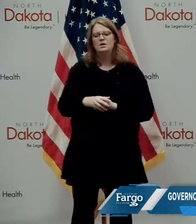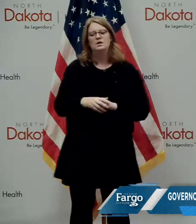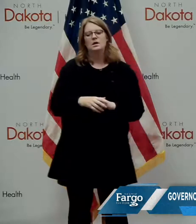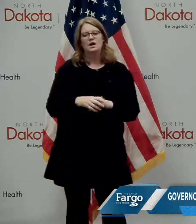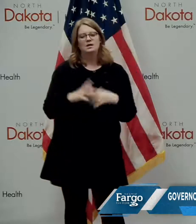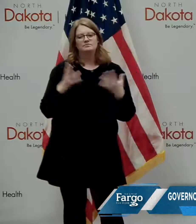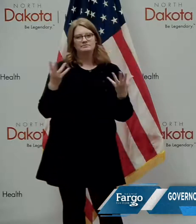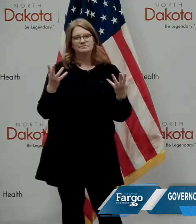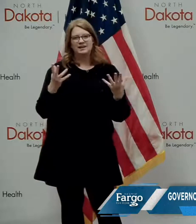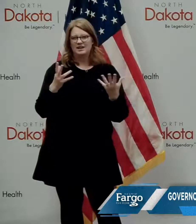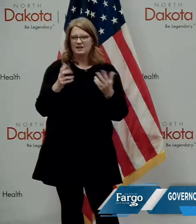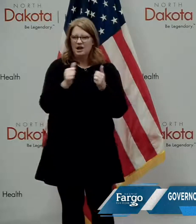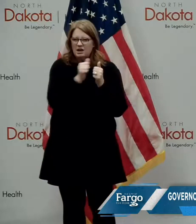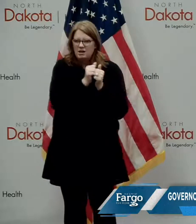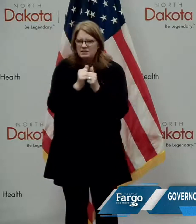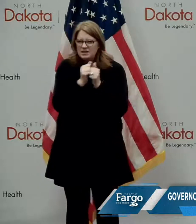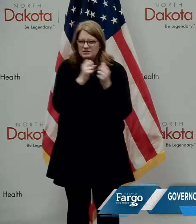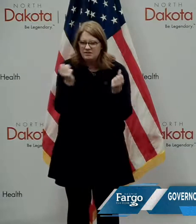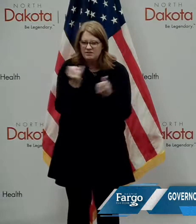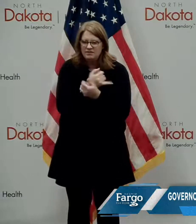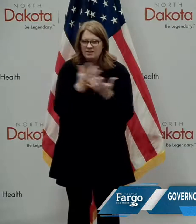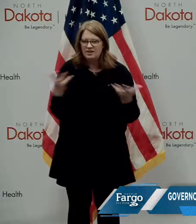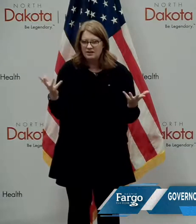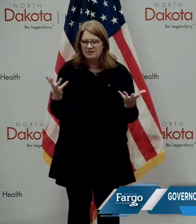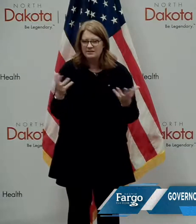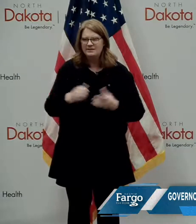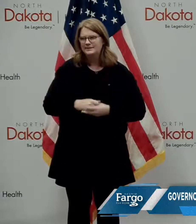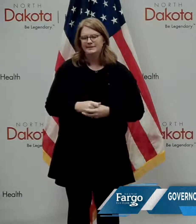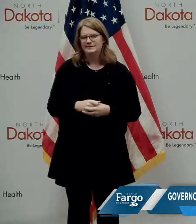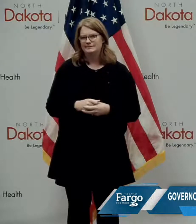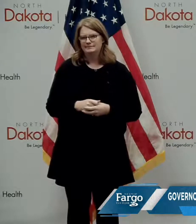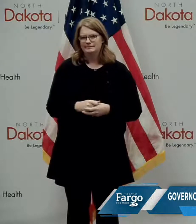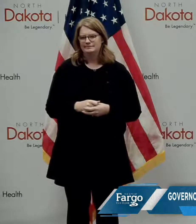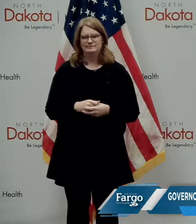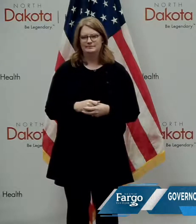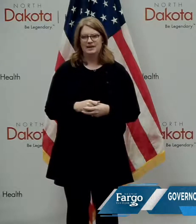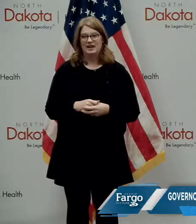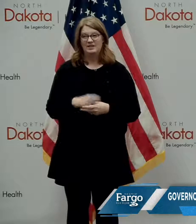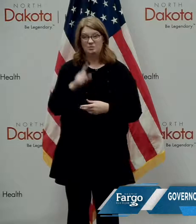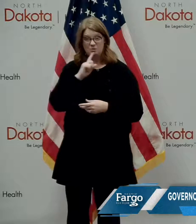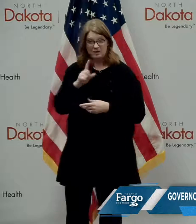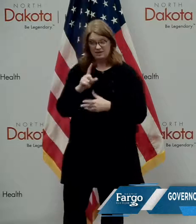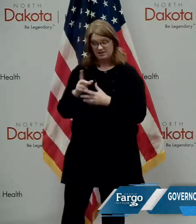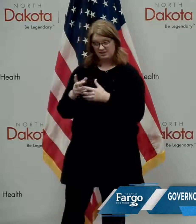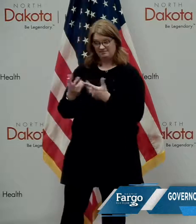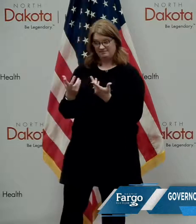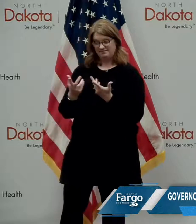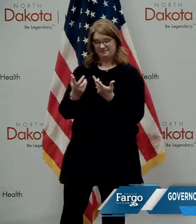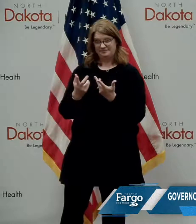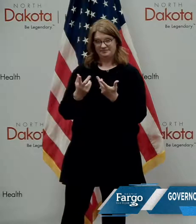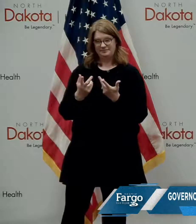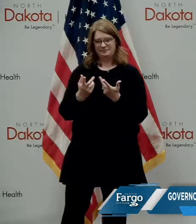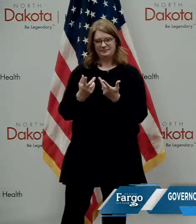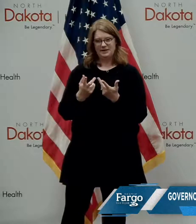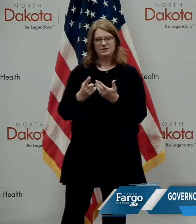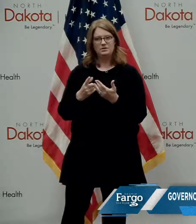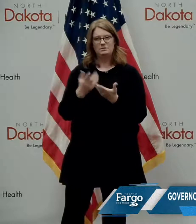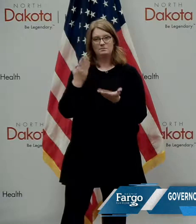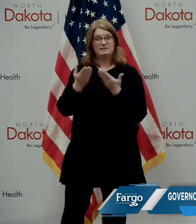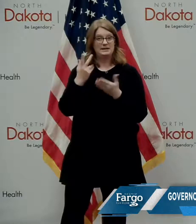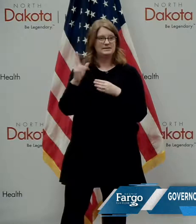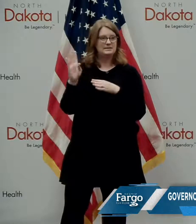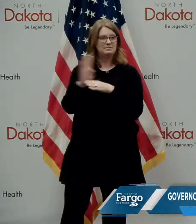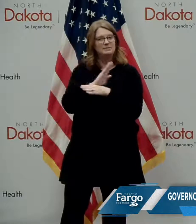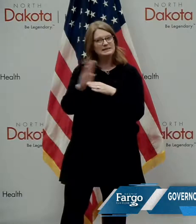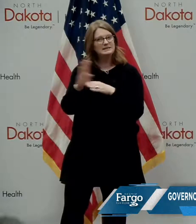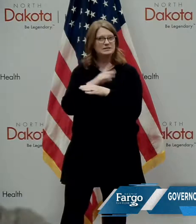be the motive for some of that can be nothing more than the business models that are trying to capture the attention